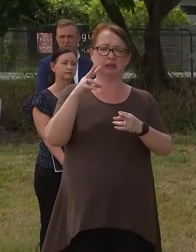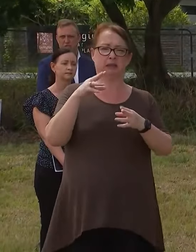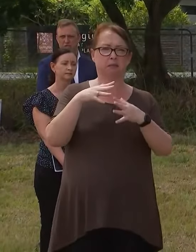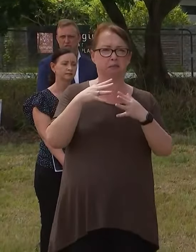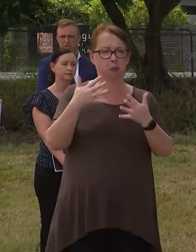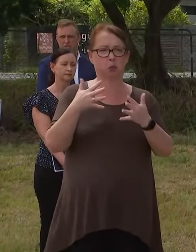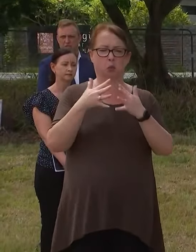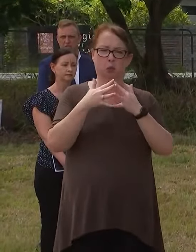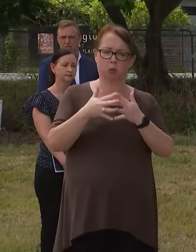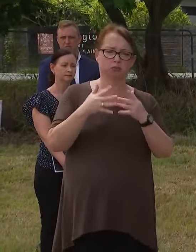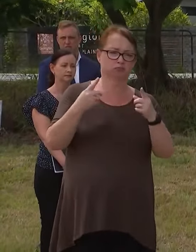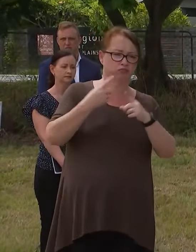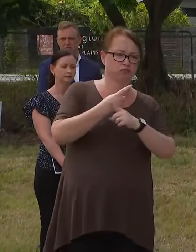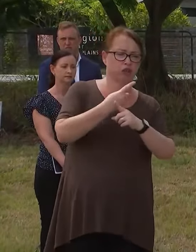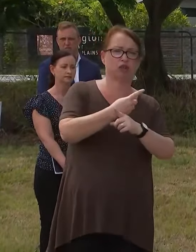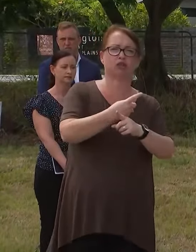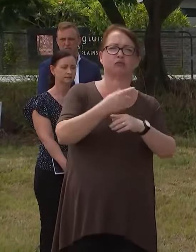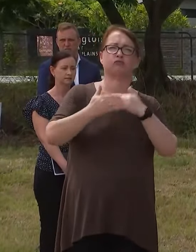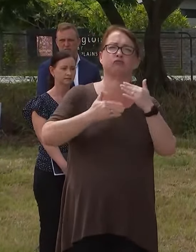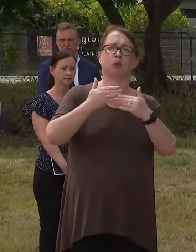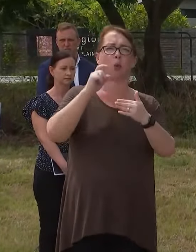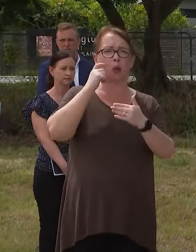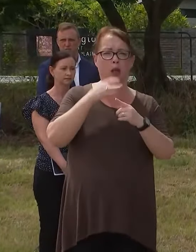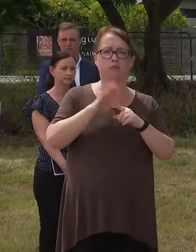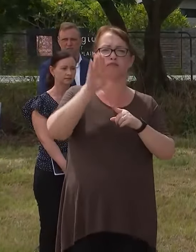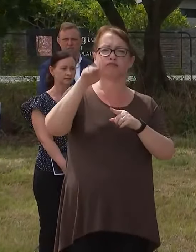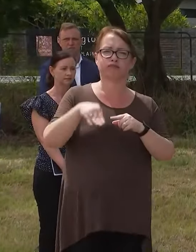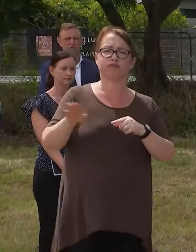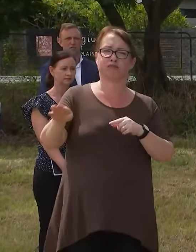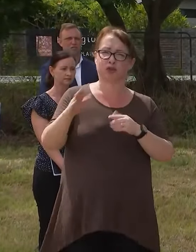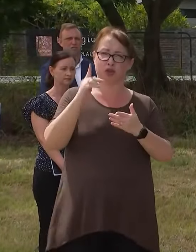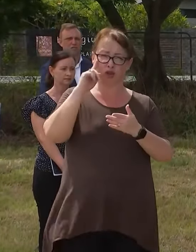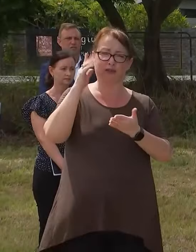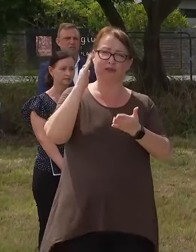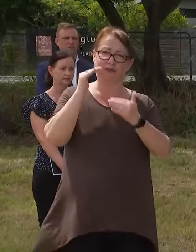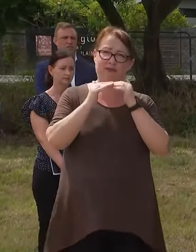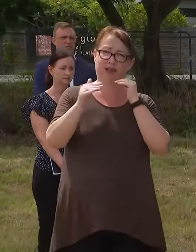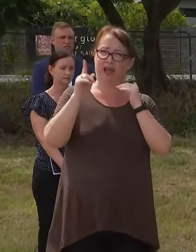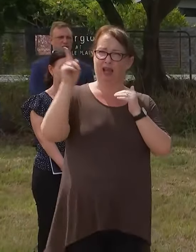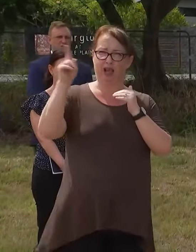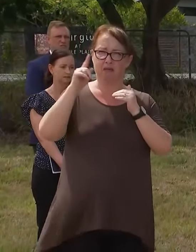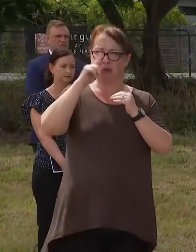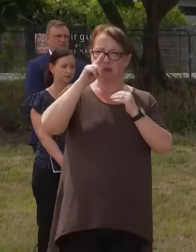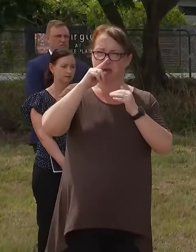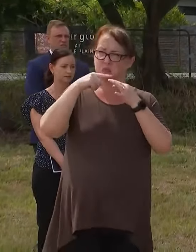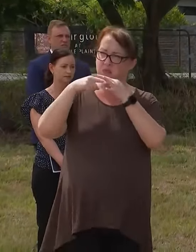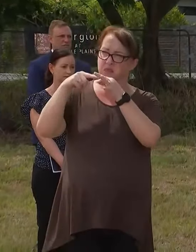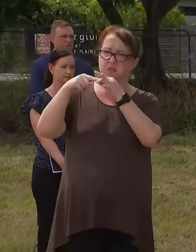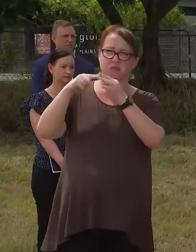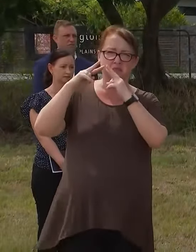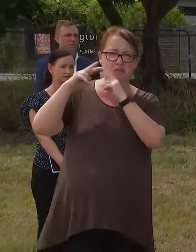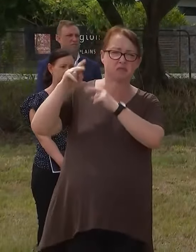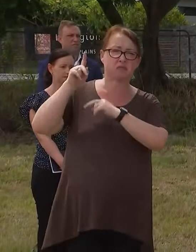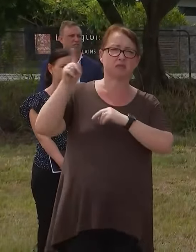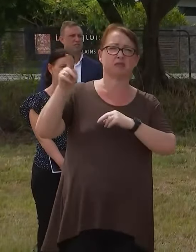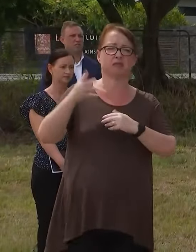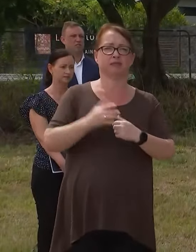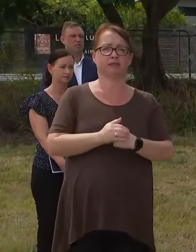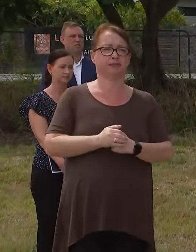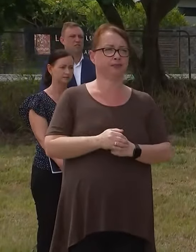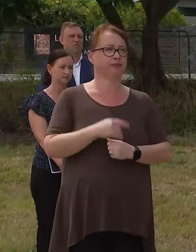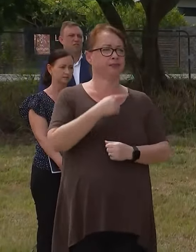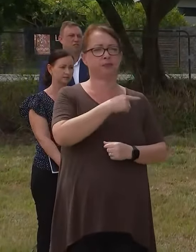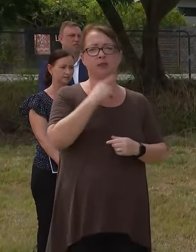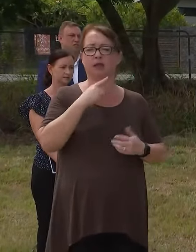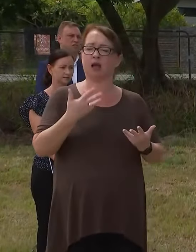will be ebbs and flows. Is it fair that she's been put under so much pressure and scrutiny right now? Oh, as I said yesterday, and I'll say it again,